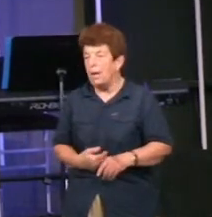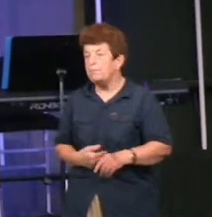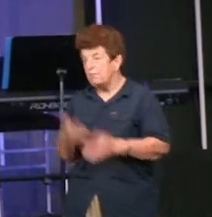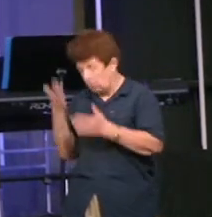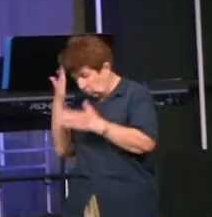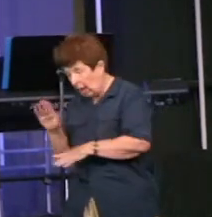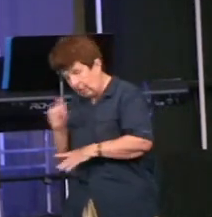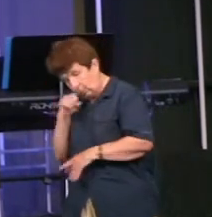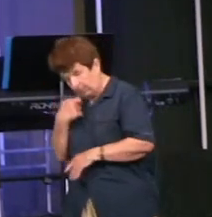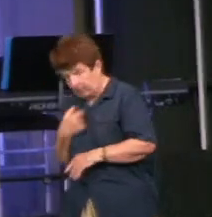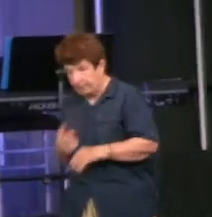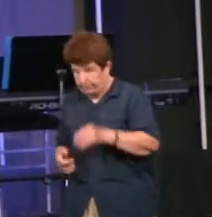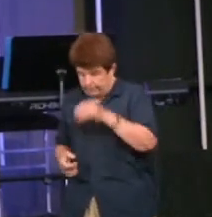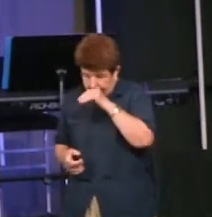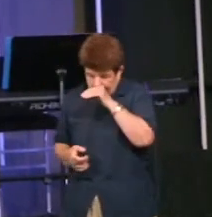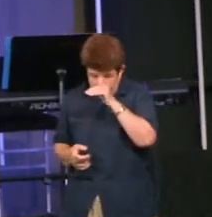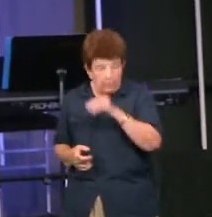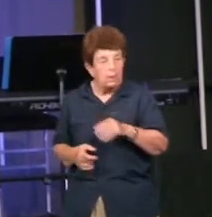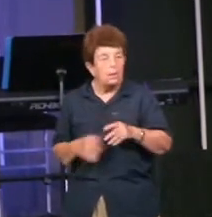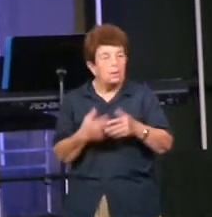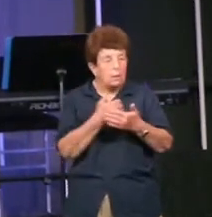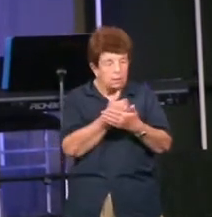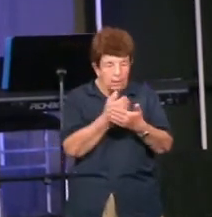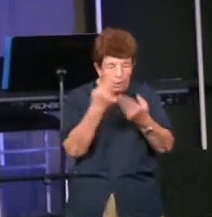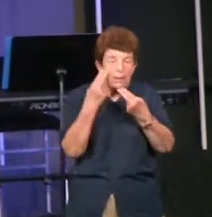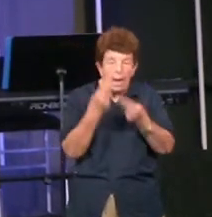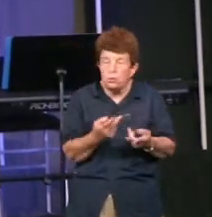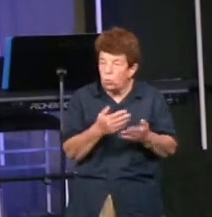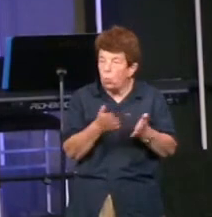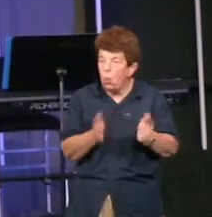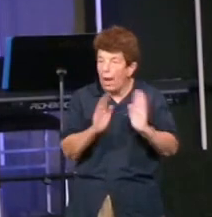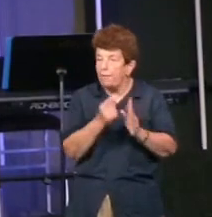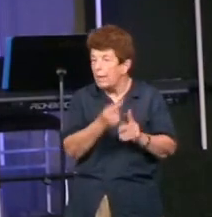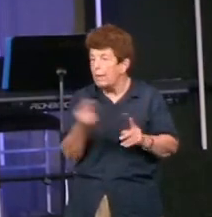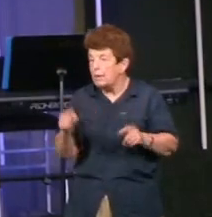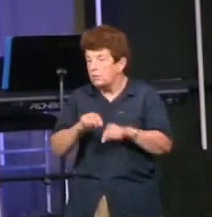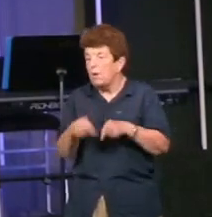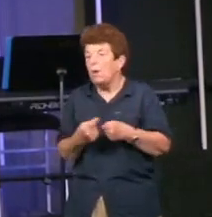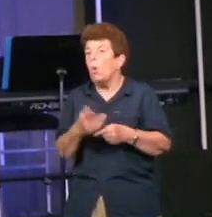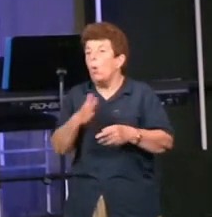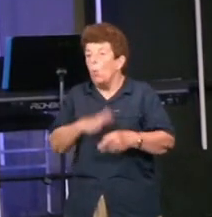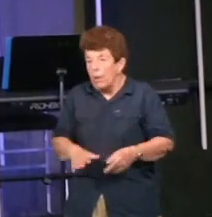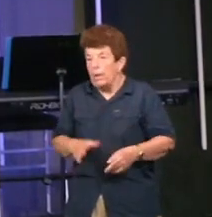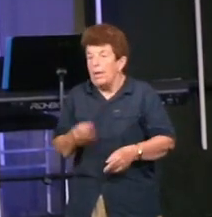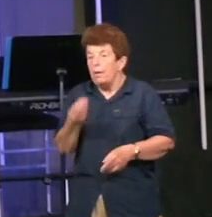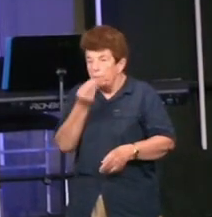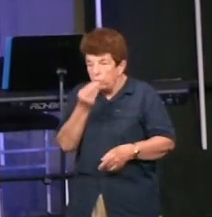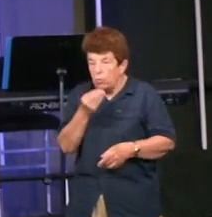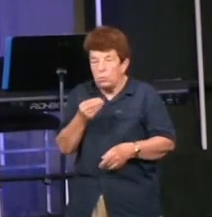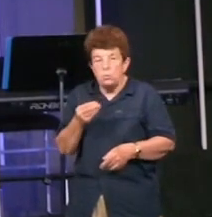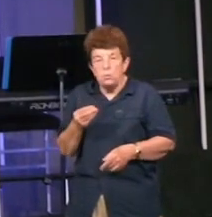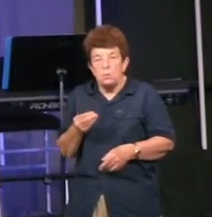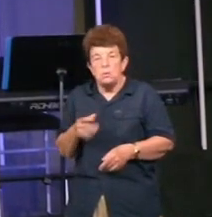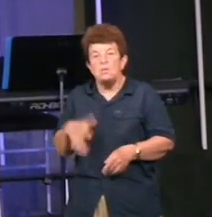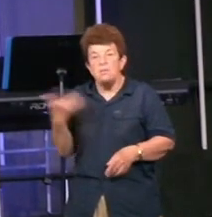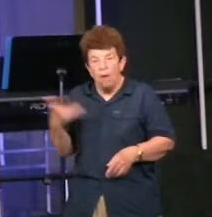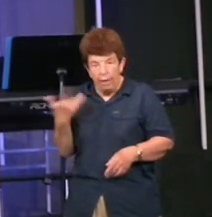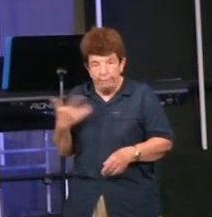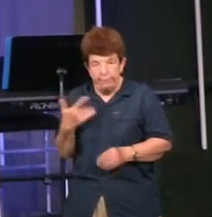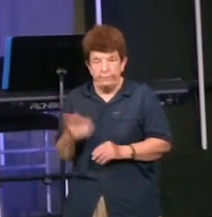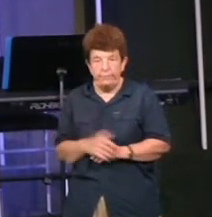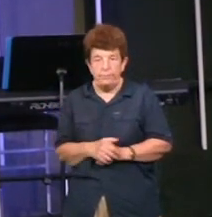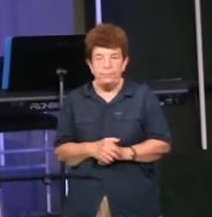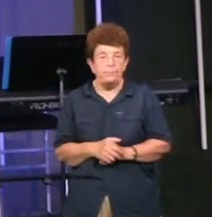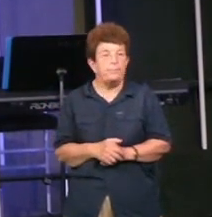perish. The natural way that God has designed each and every one of us is that we need food to